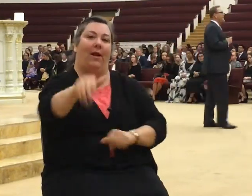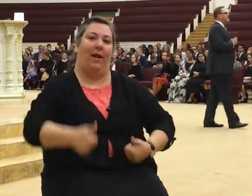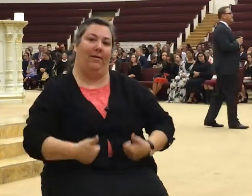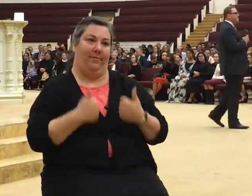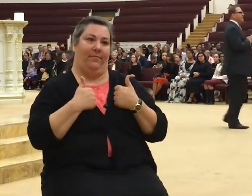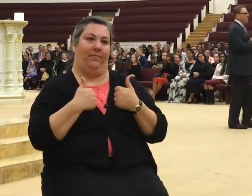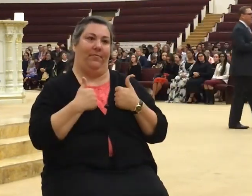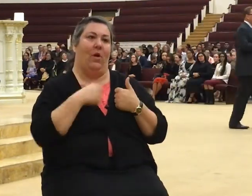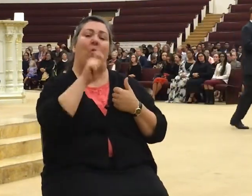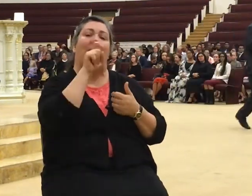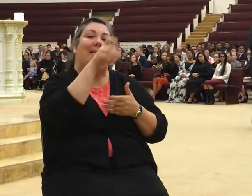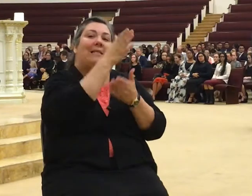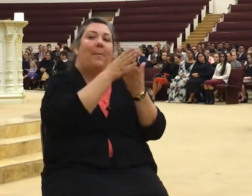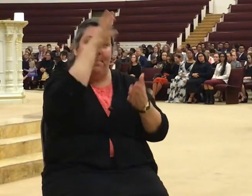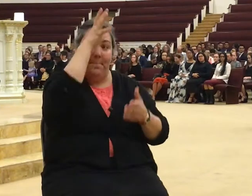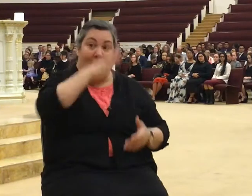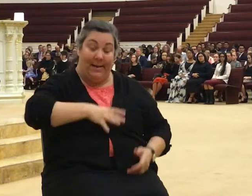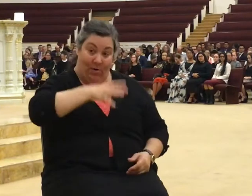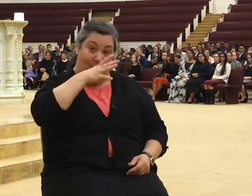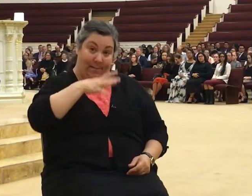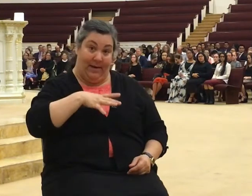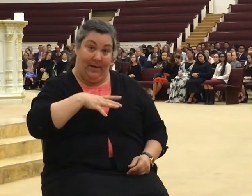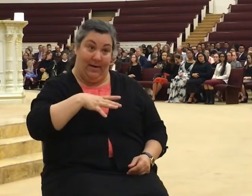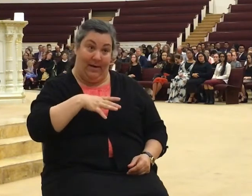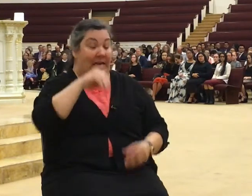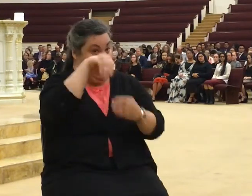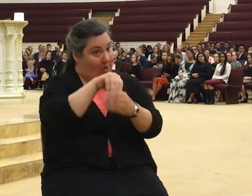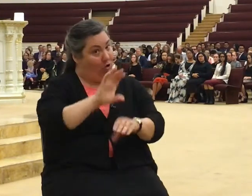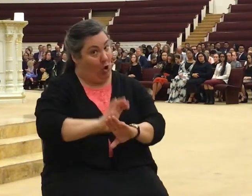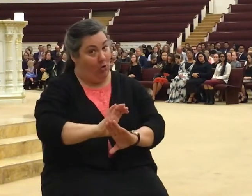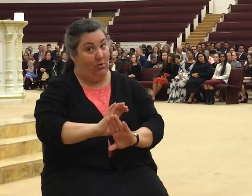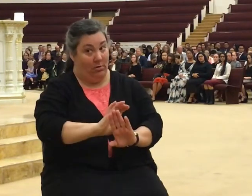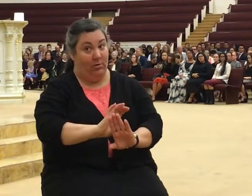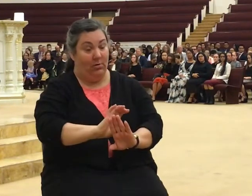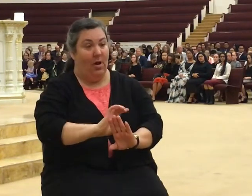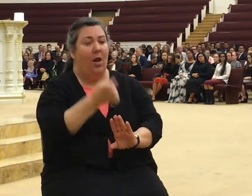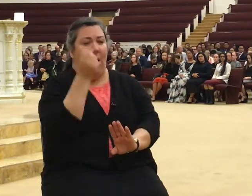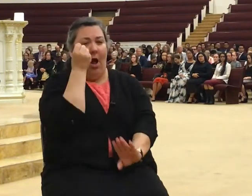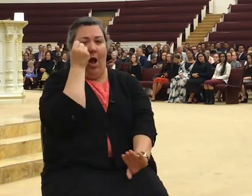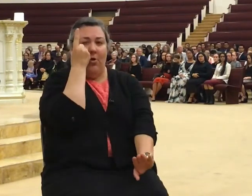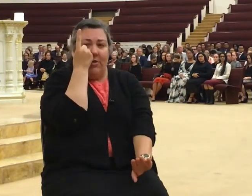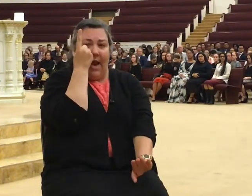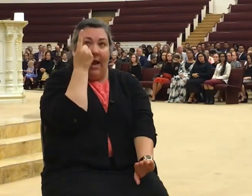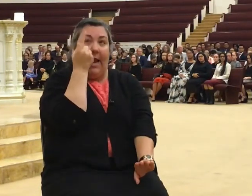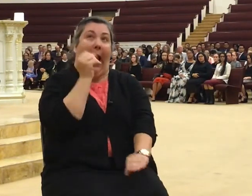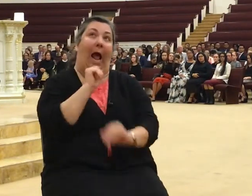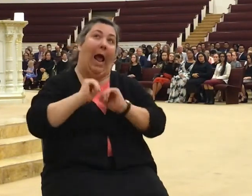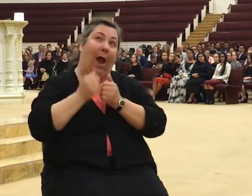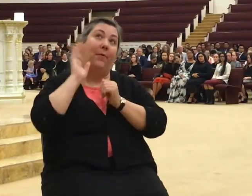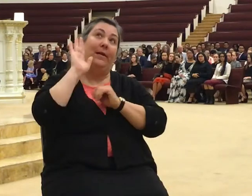We need some men and women in the church that understand how the kingdom